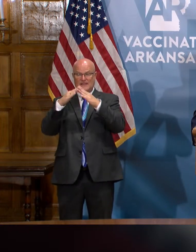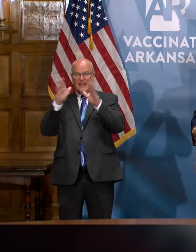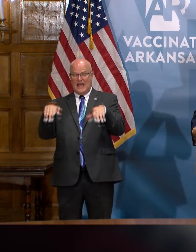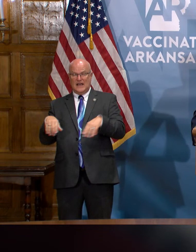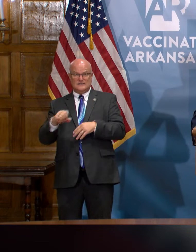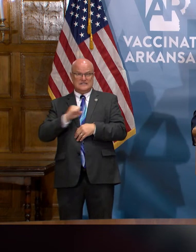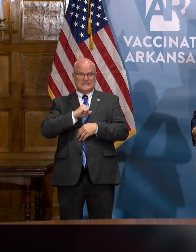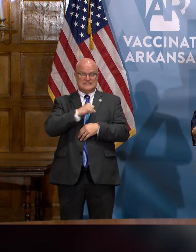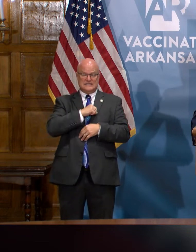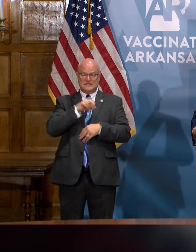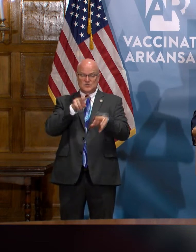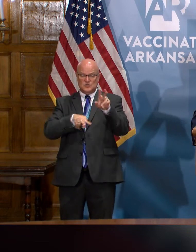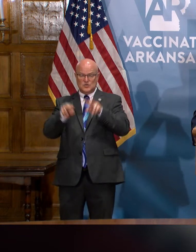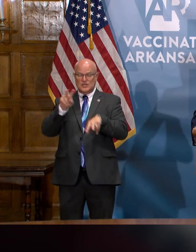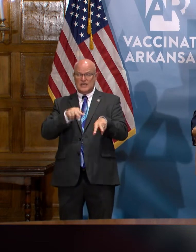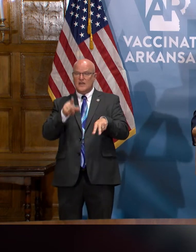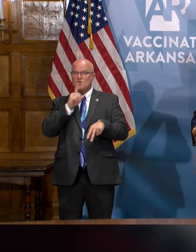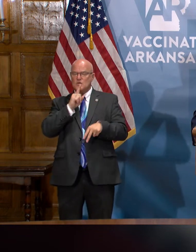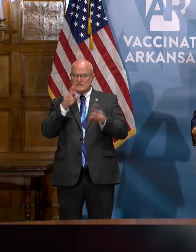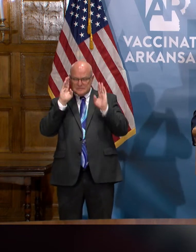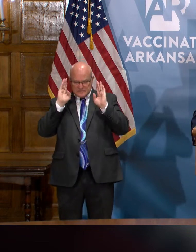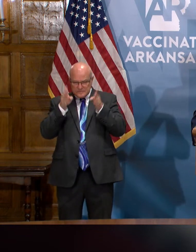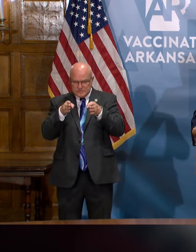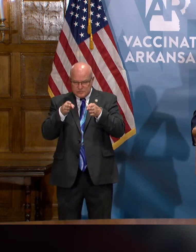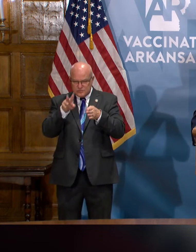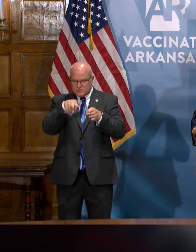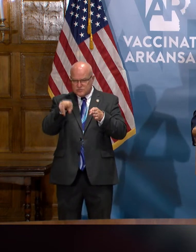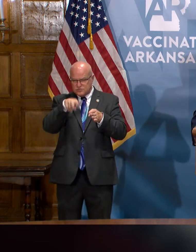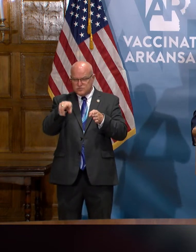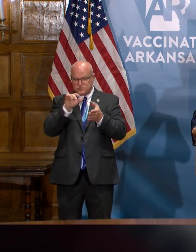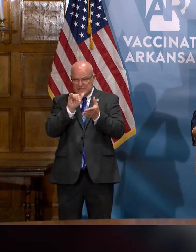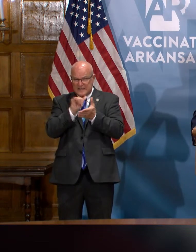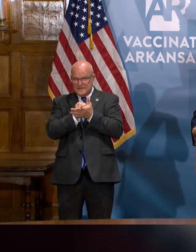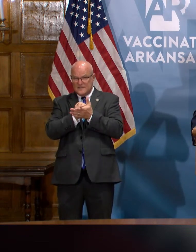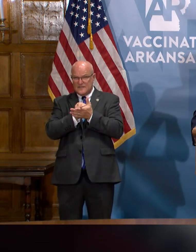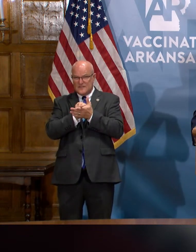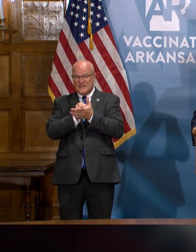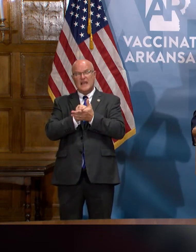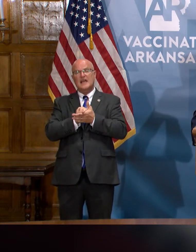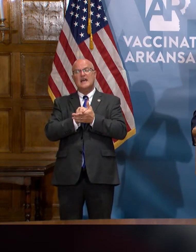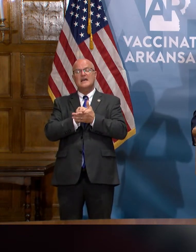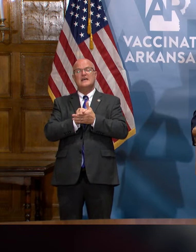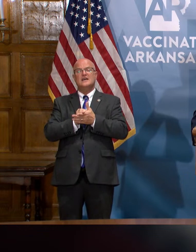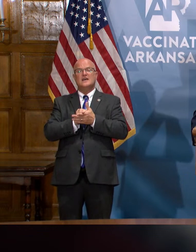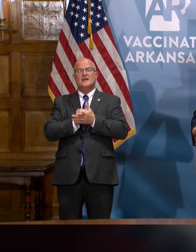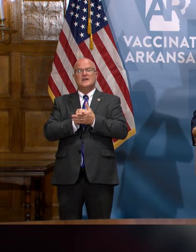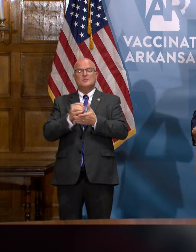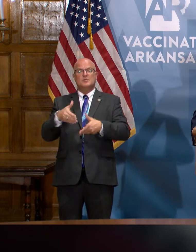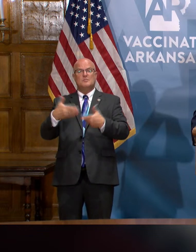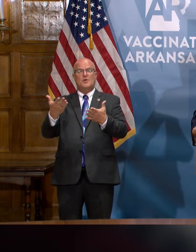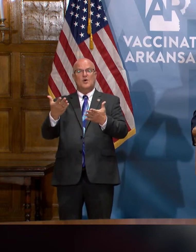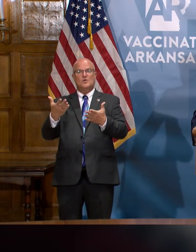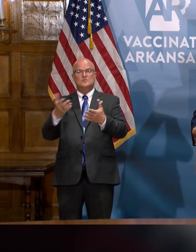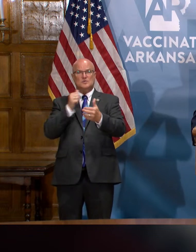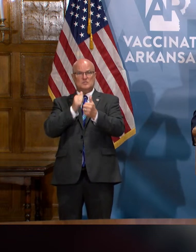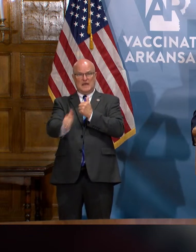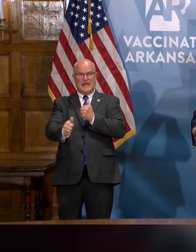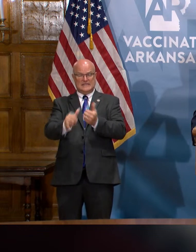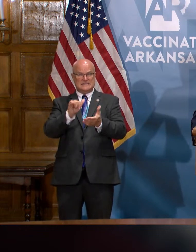Senate are considering? Have you taken a close look at that to see if that proposal kind of passes